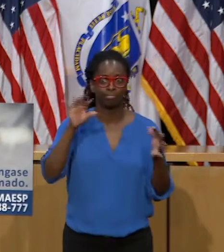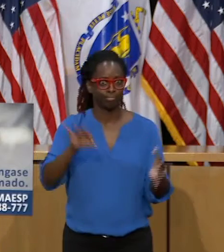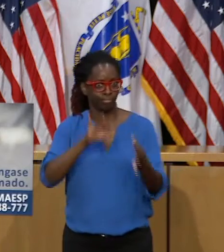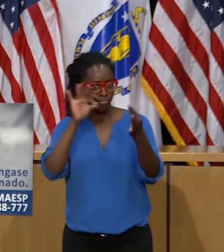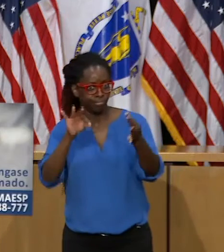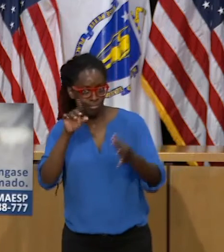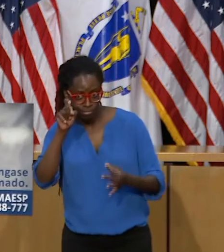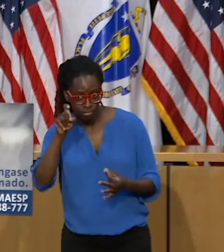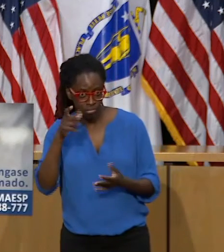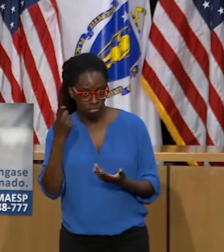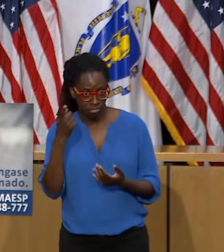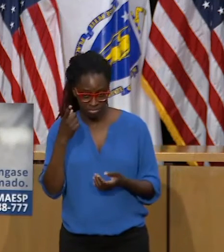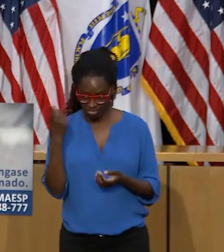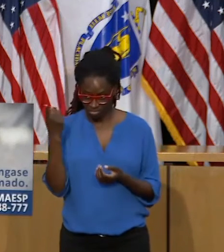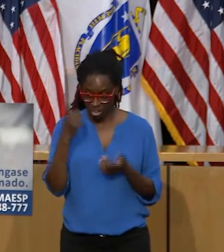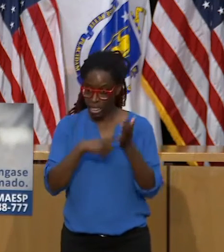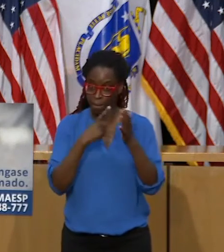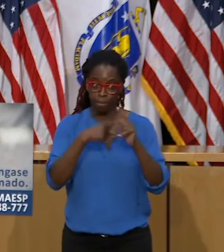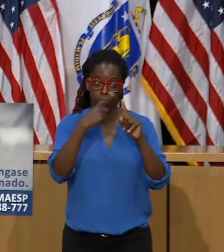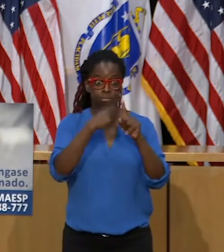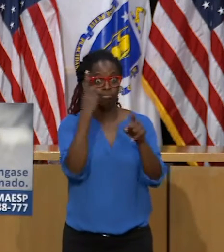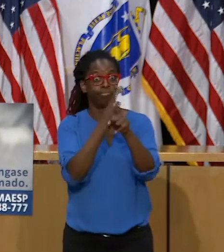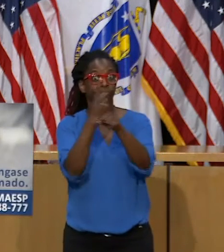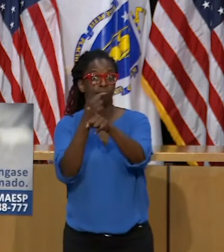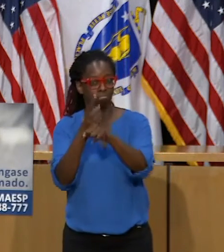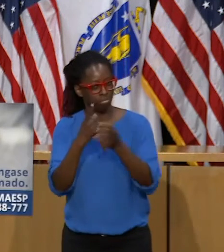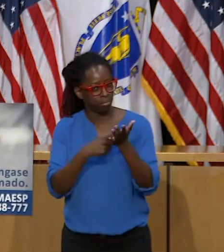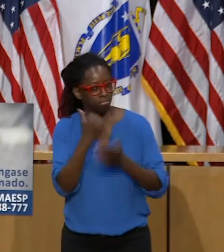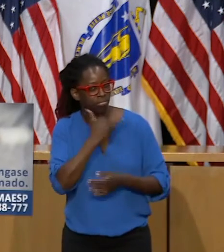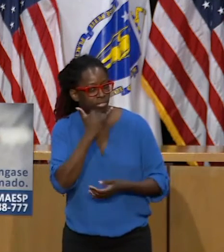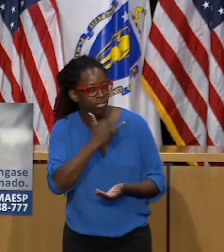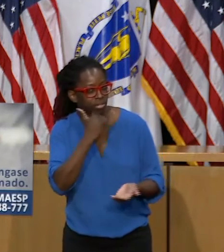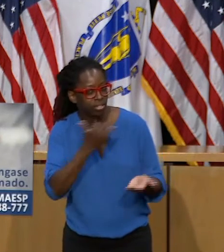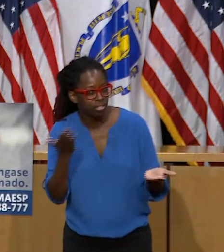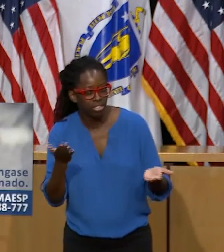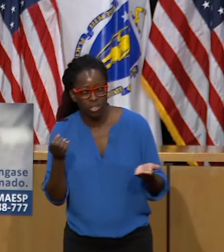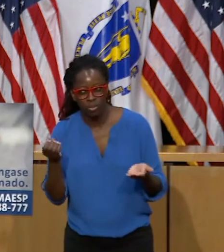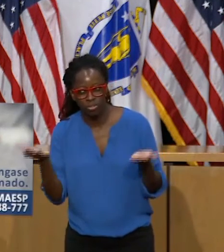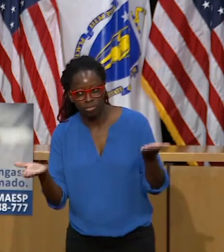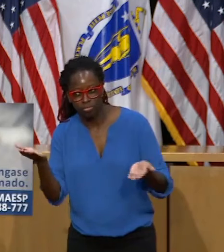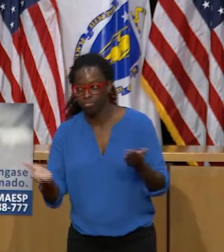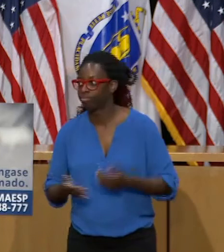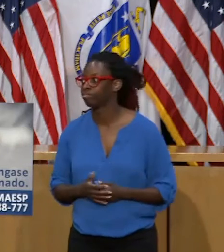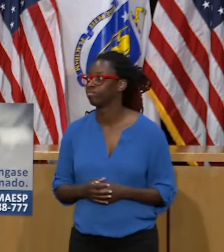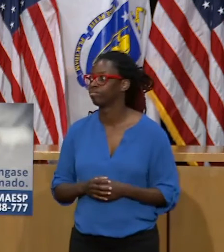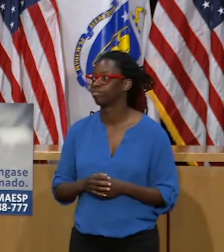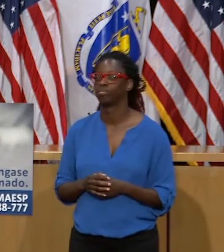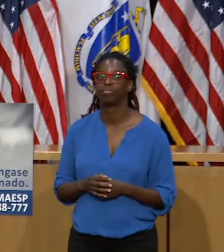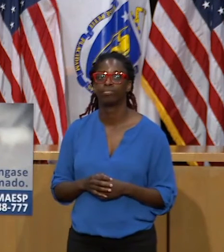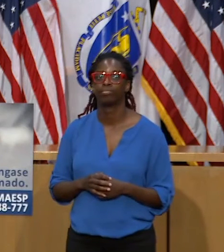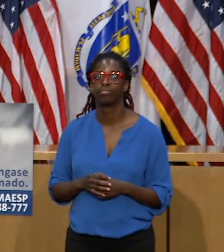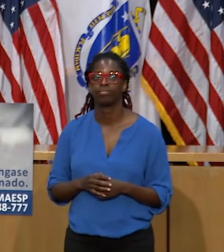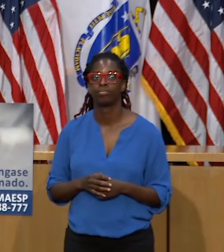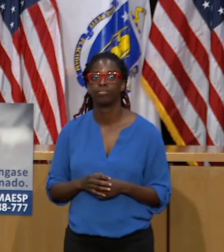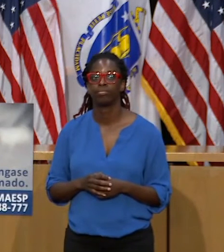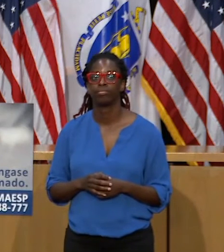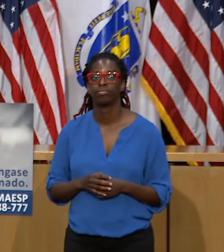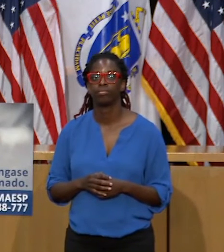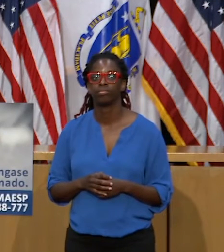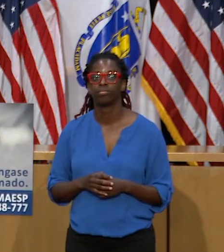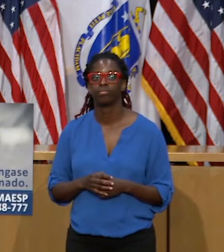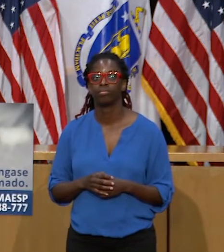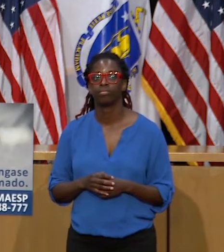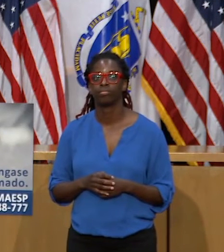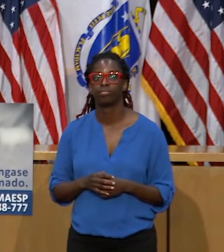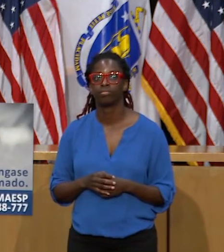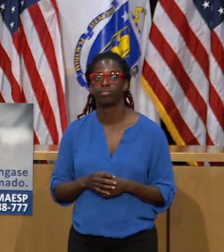lot of the wrong information with respect to the status of those kids when they show up at school, and that will create more problems than simply having a